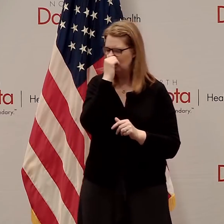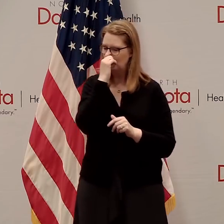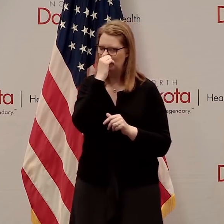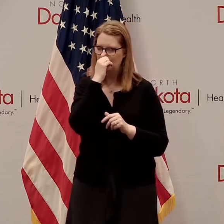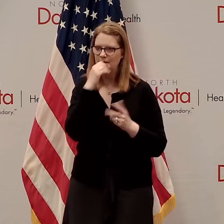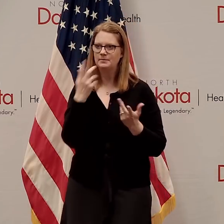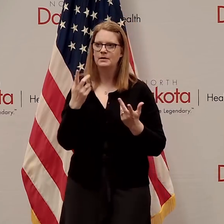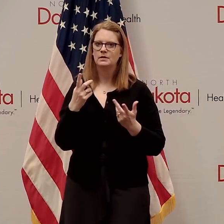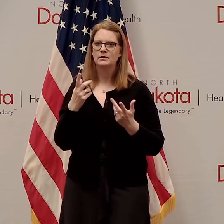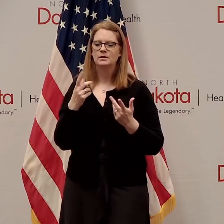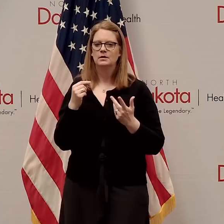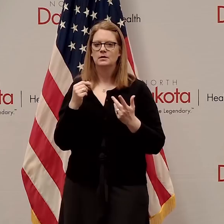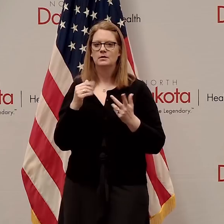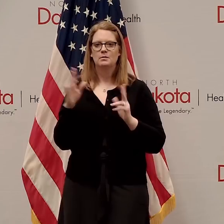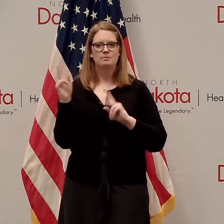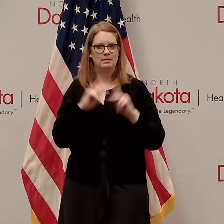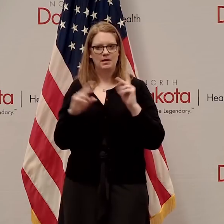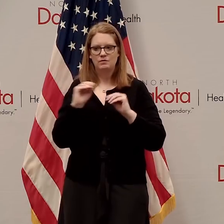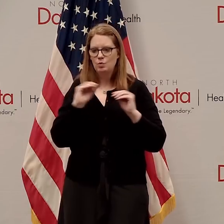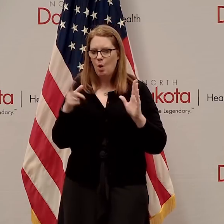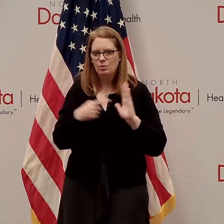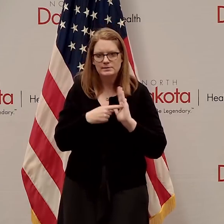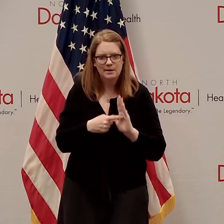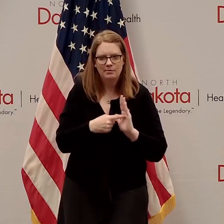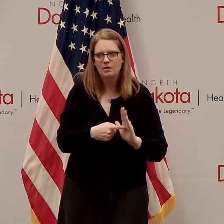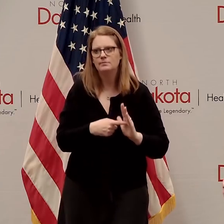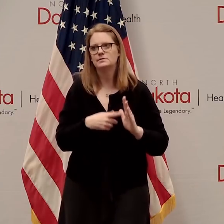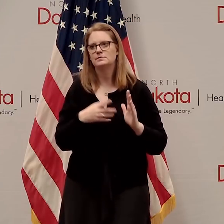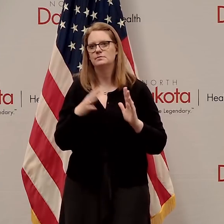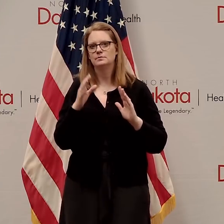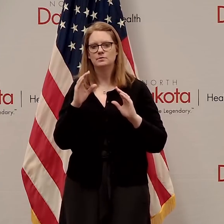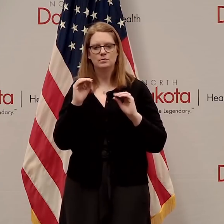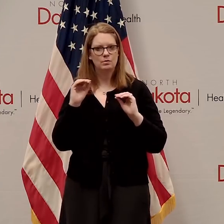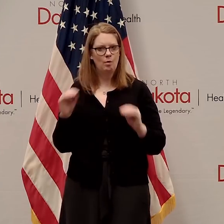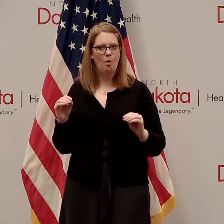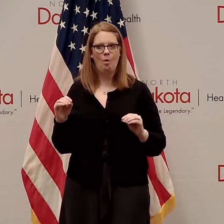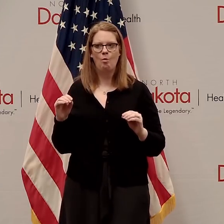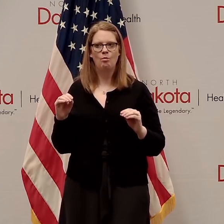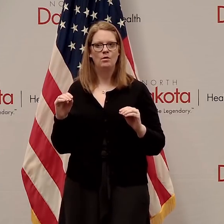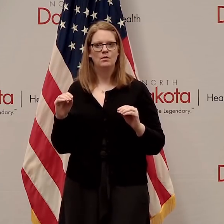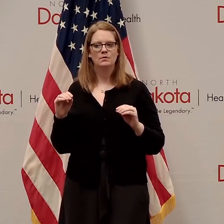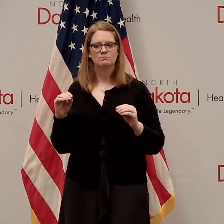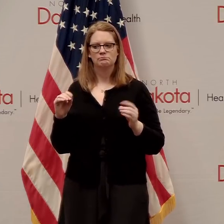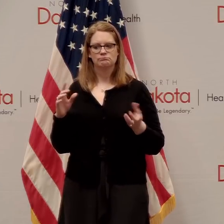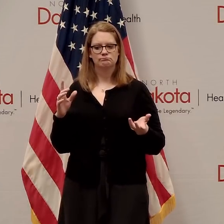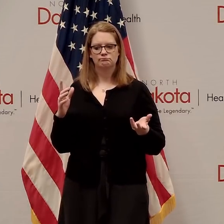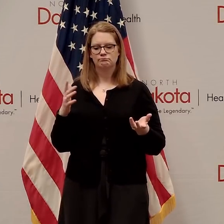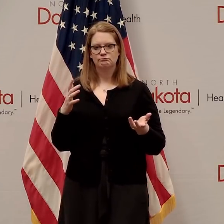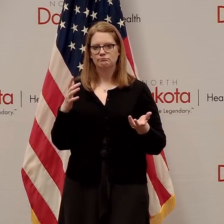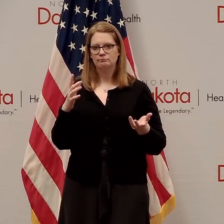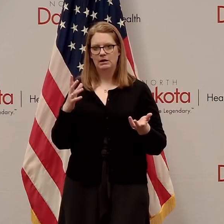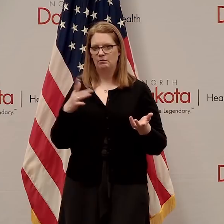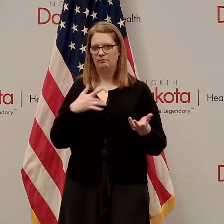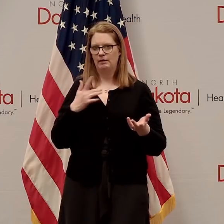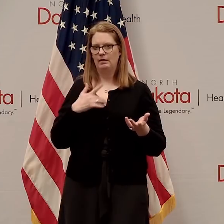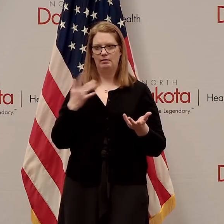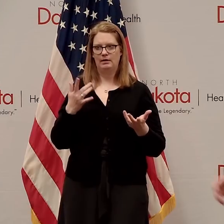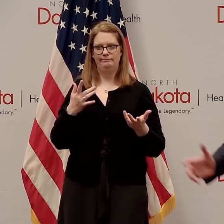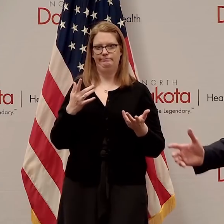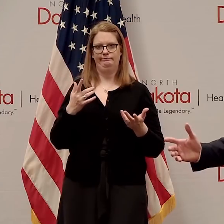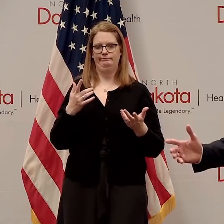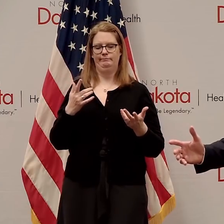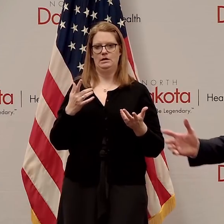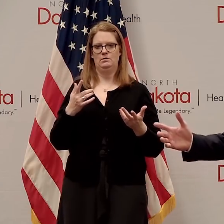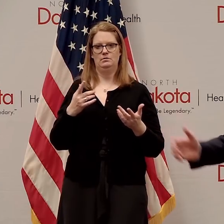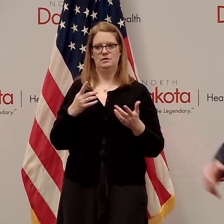have enough, I'm talking about people that have no symptoms, or they have no symptoms or no belief that they may have been in contact. I mean, I've toured this plant. It's a